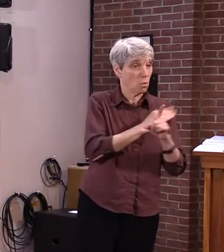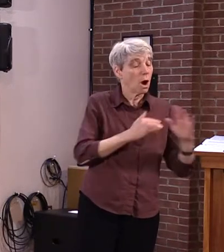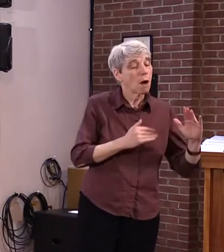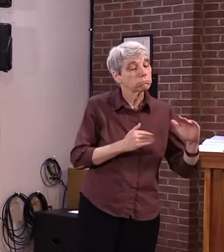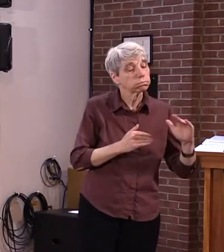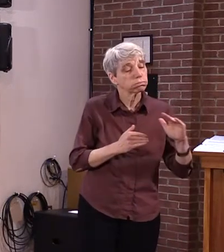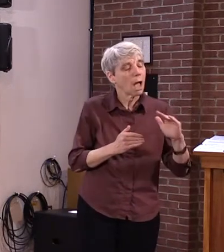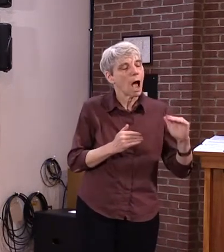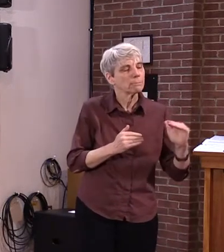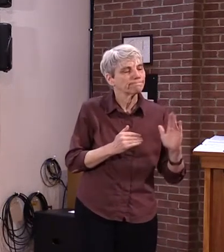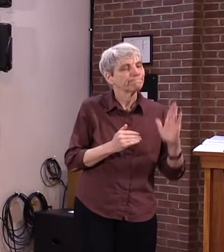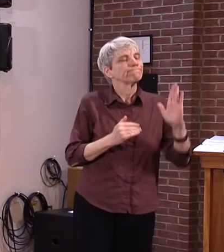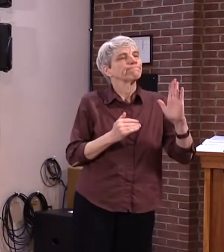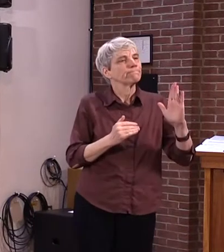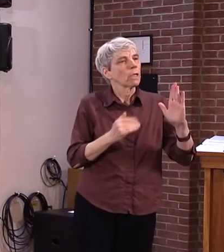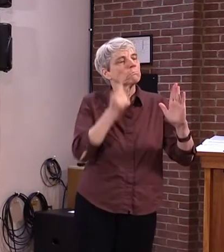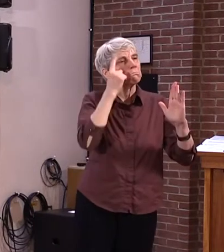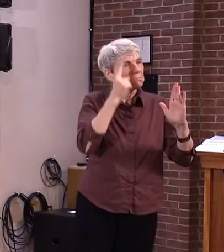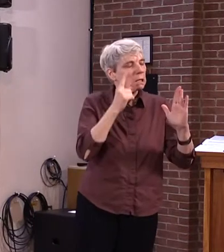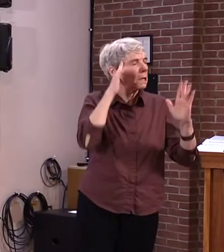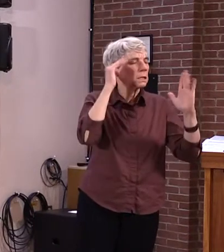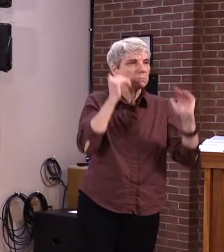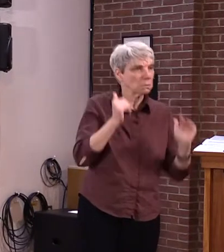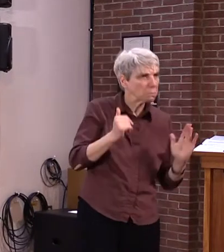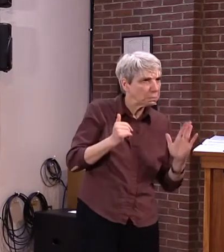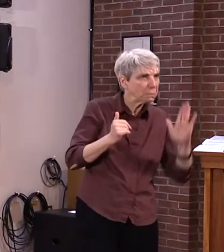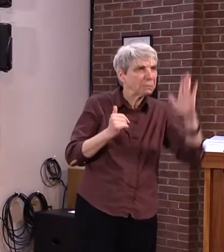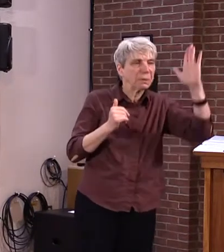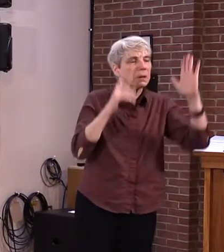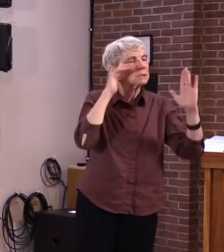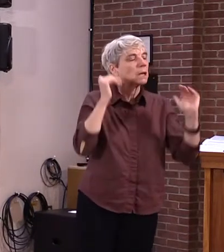still anticipating a mild increase as we move